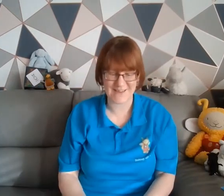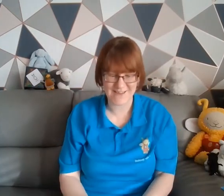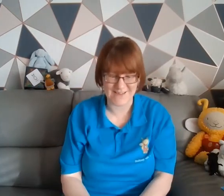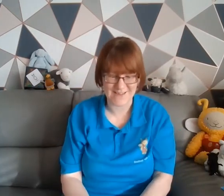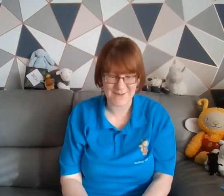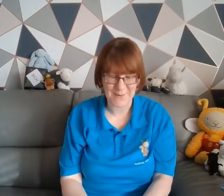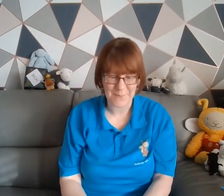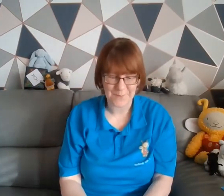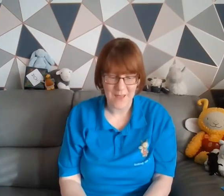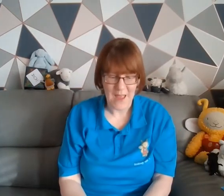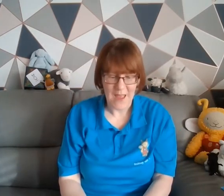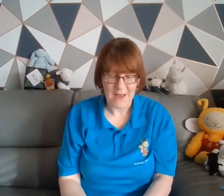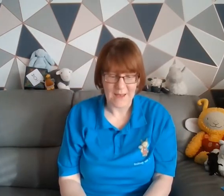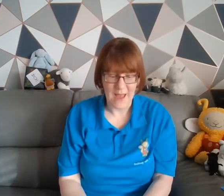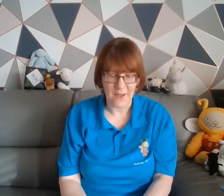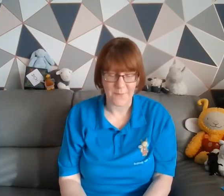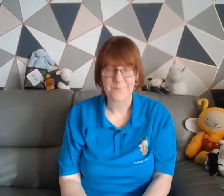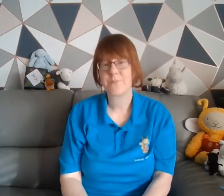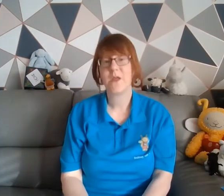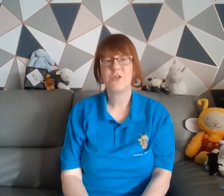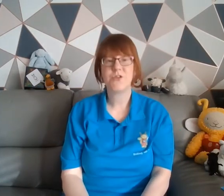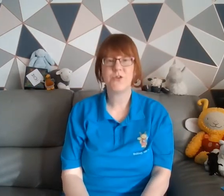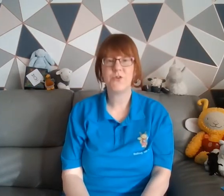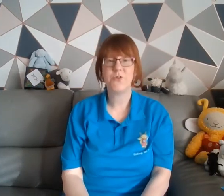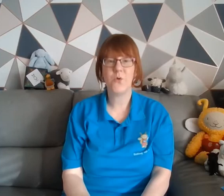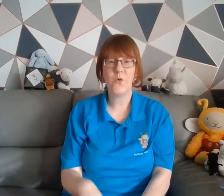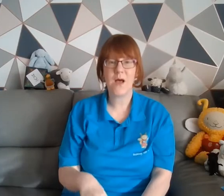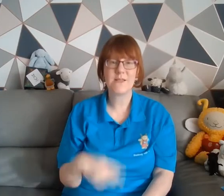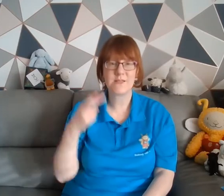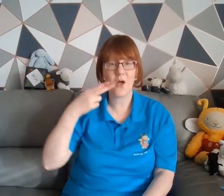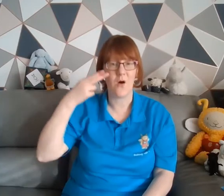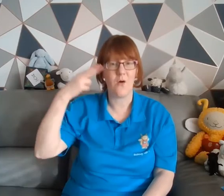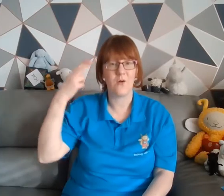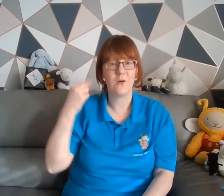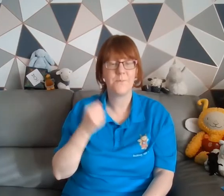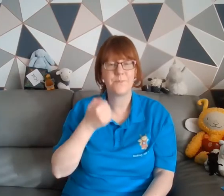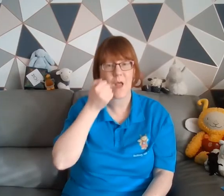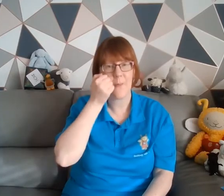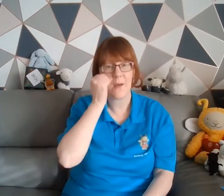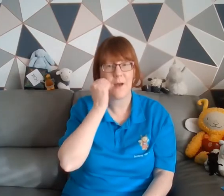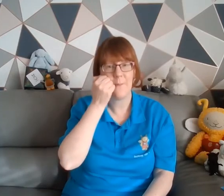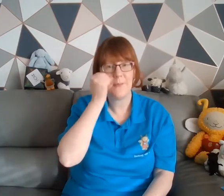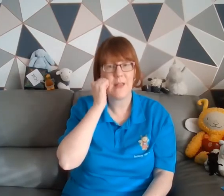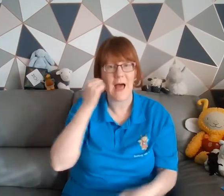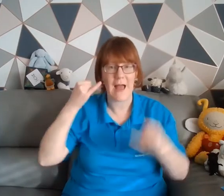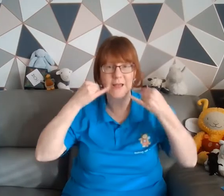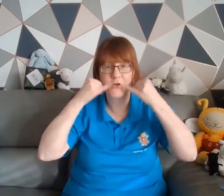good. Now, do you know a song about a black